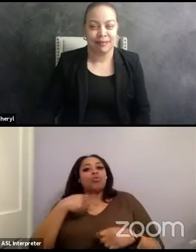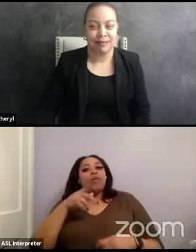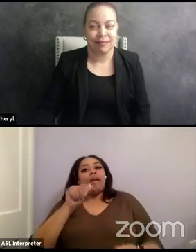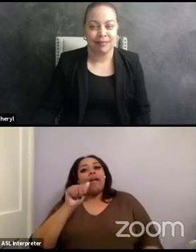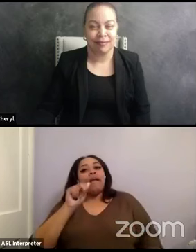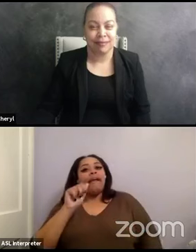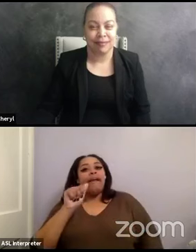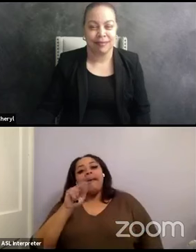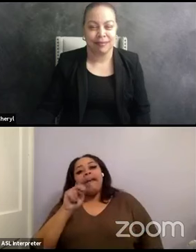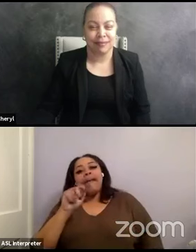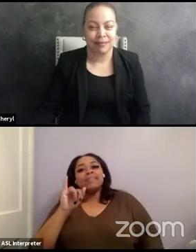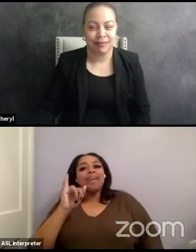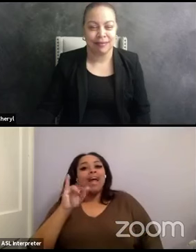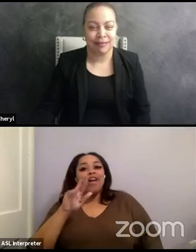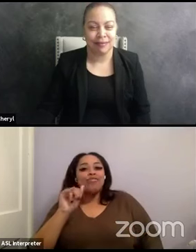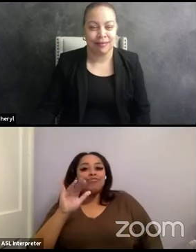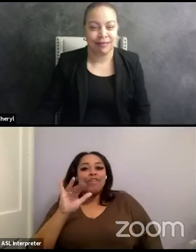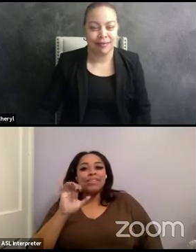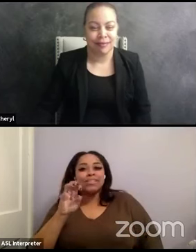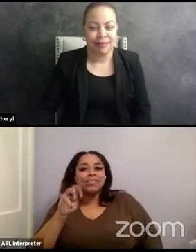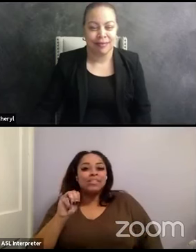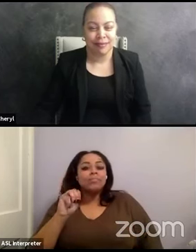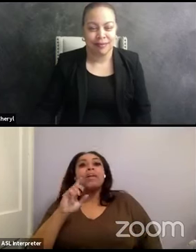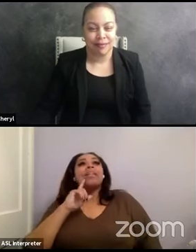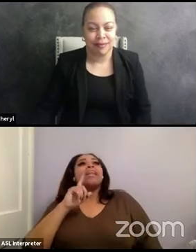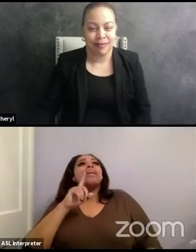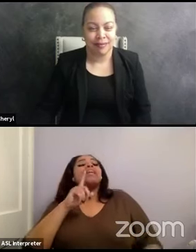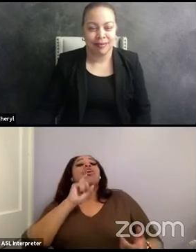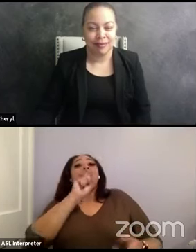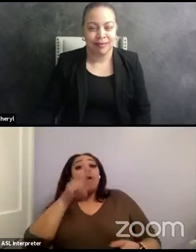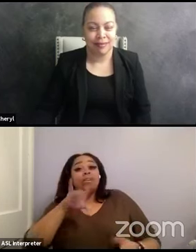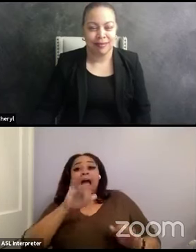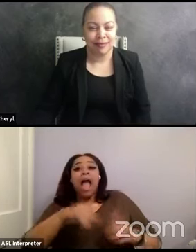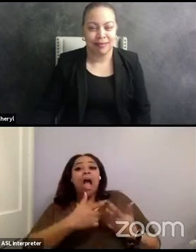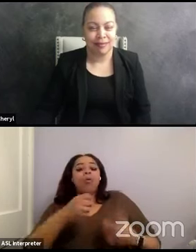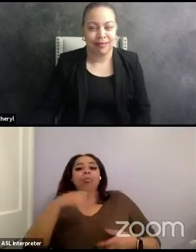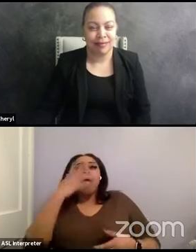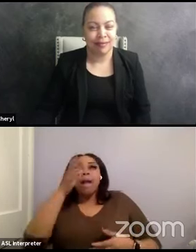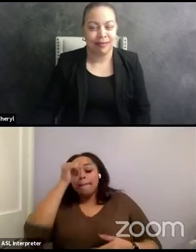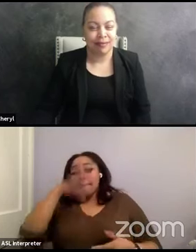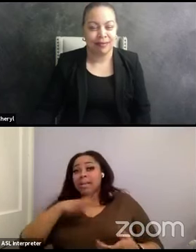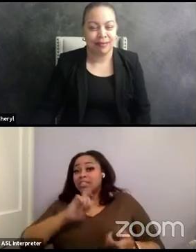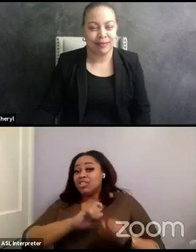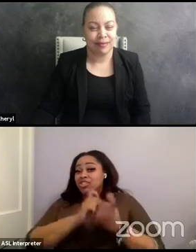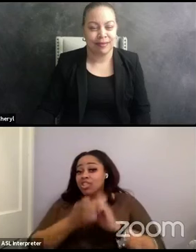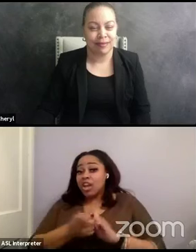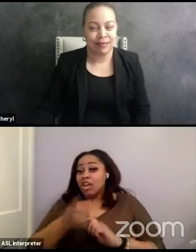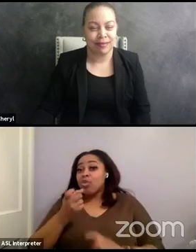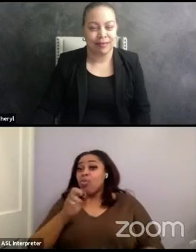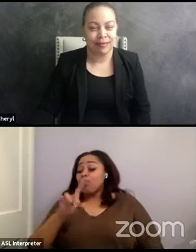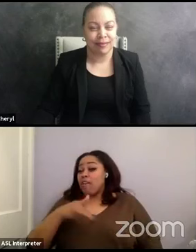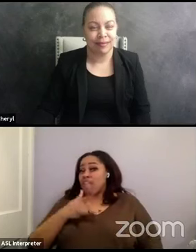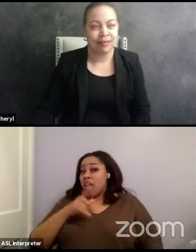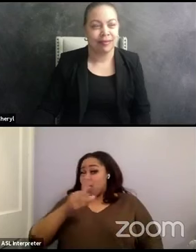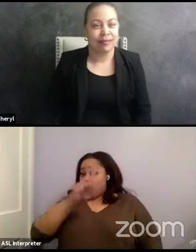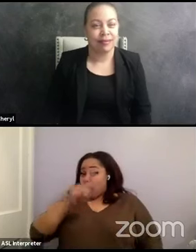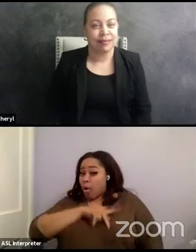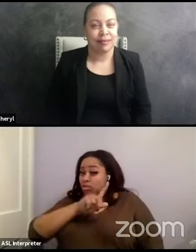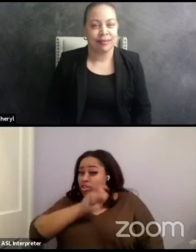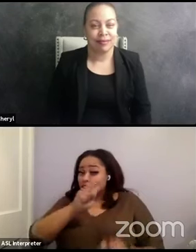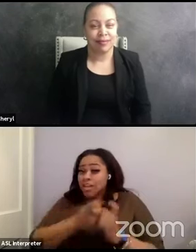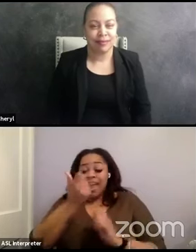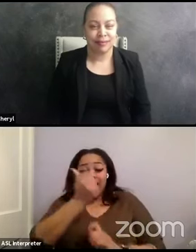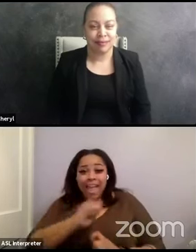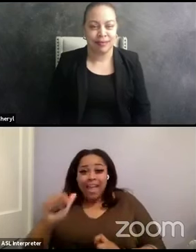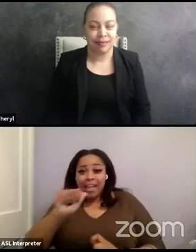anti-racism. And the question is, how have white men changed, or do you feel like you've personally changed any white